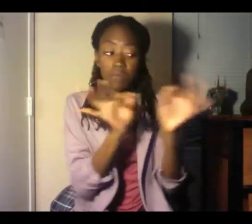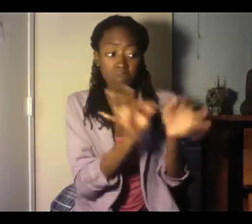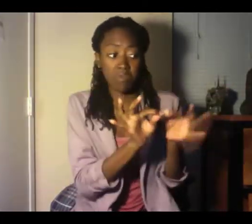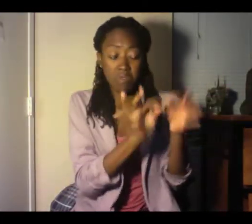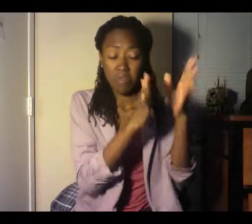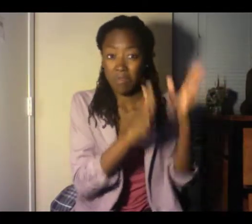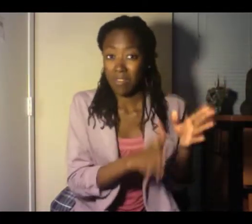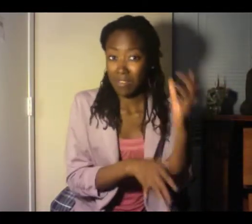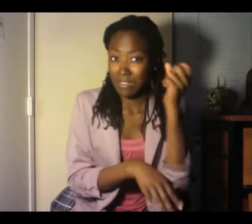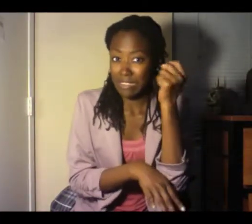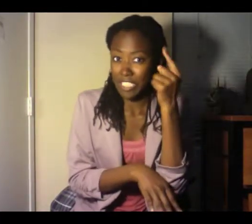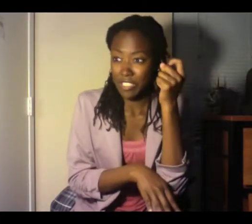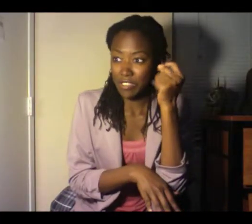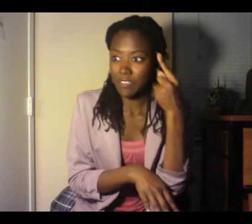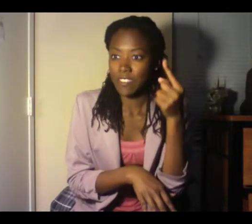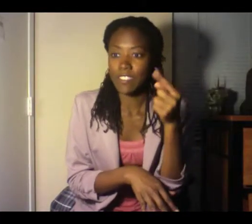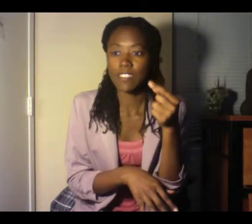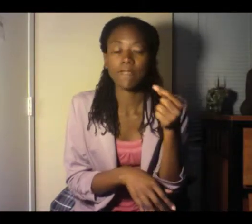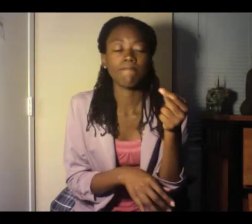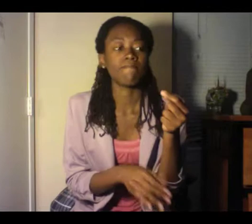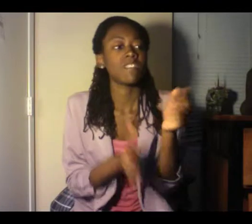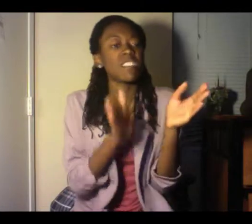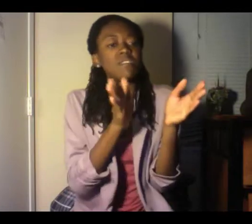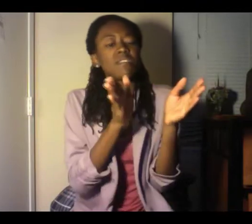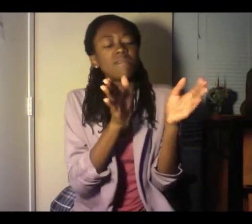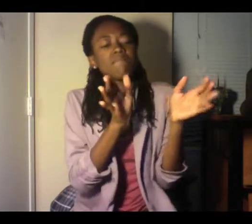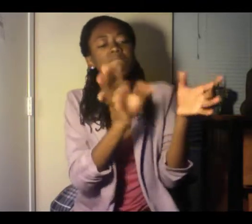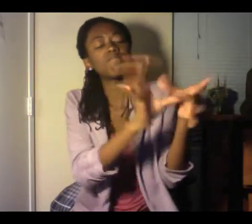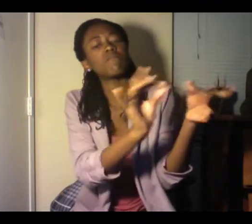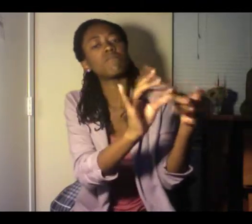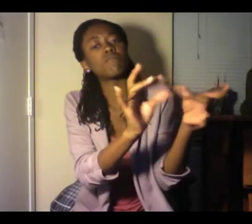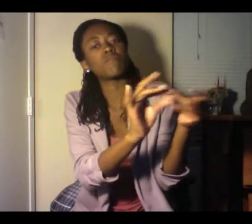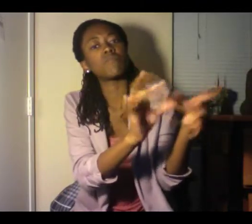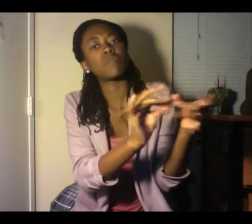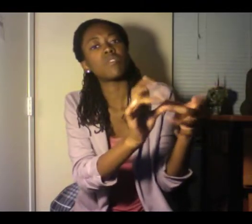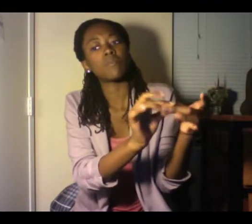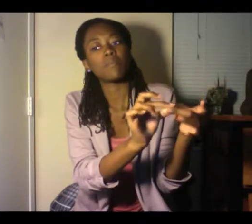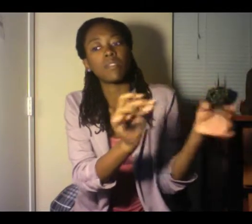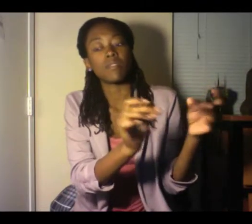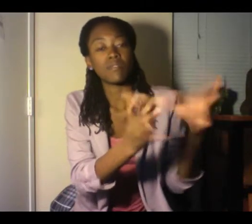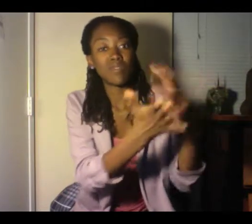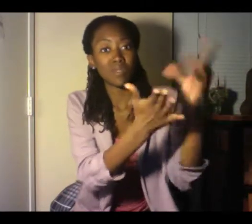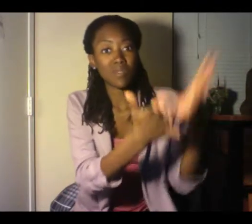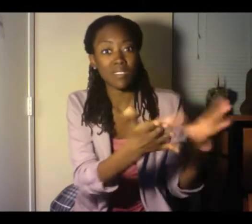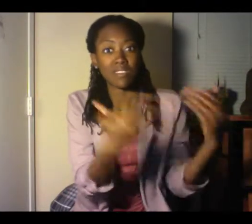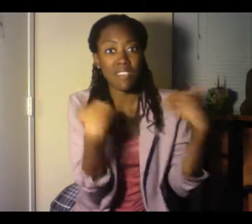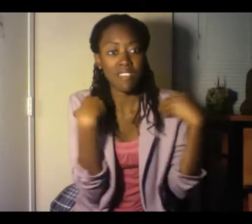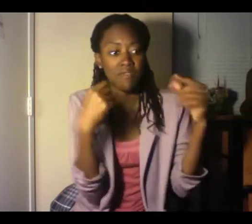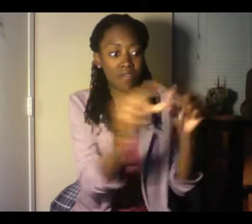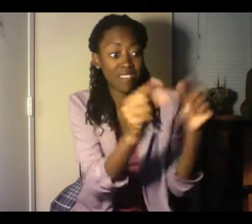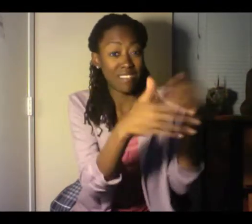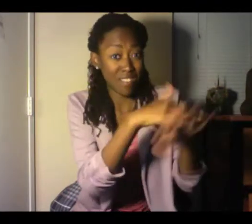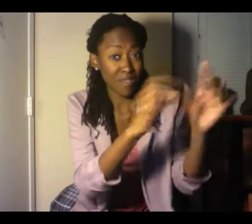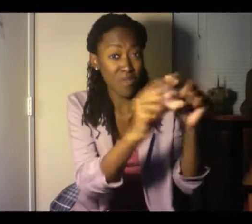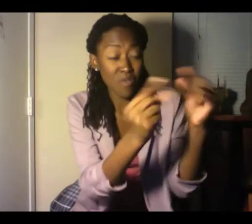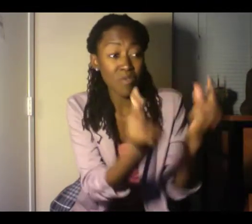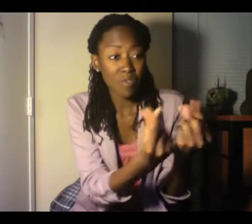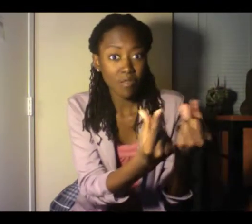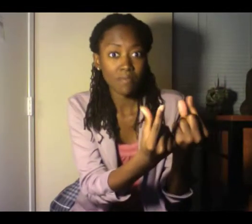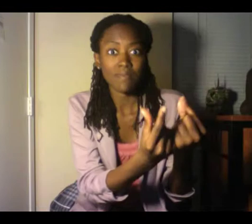become more proficient in representing the different communication behaviors, even the slang,